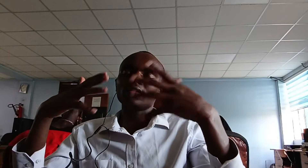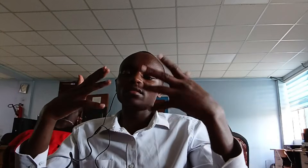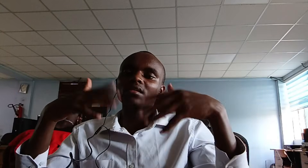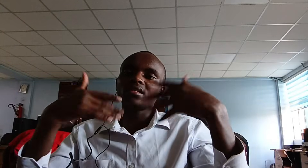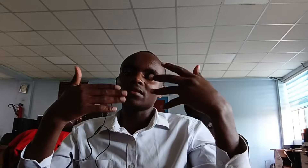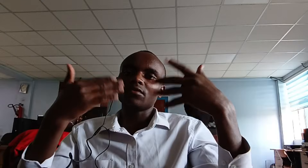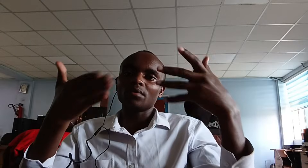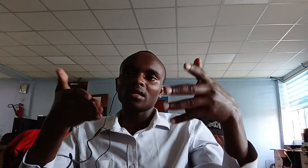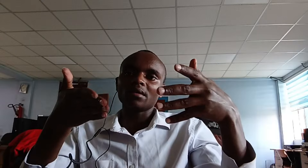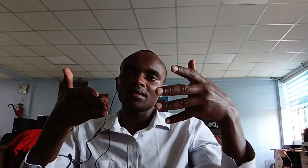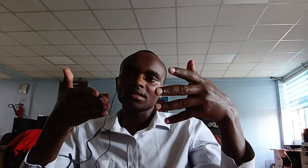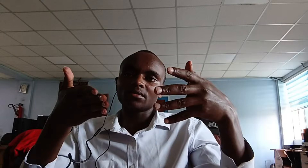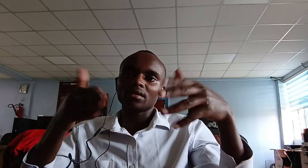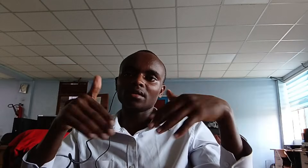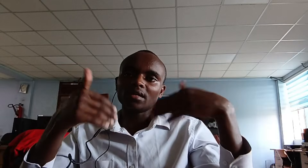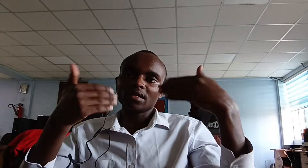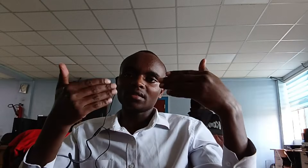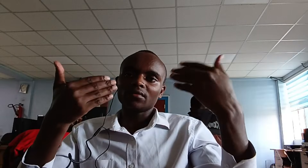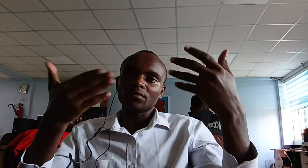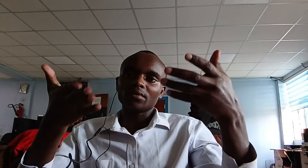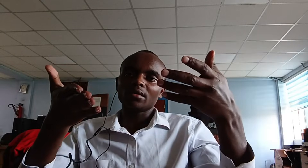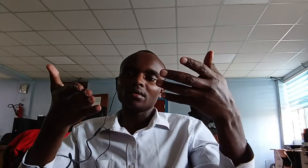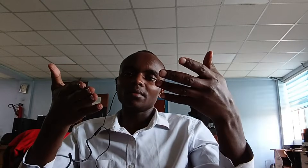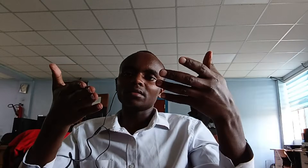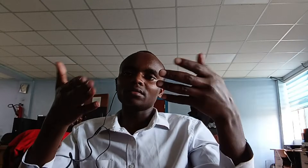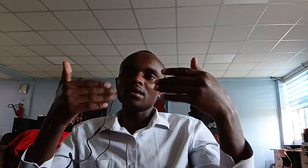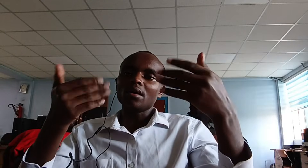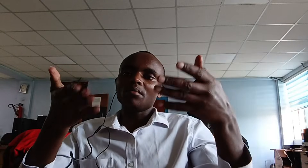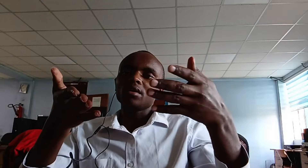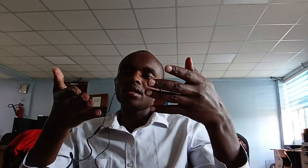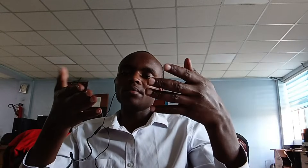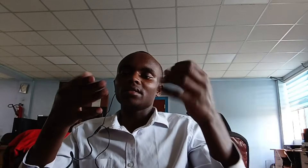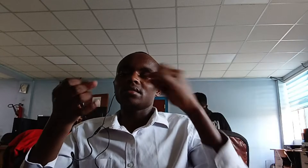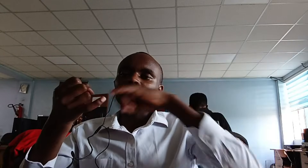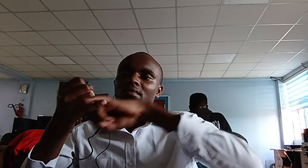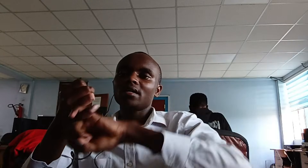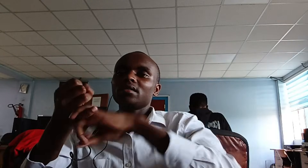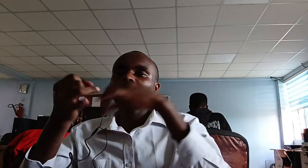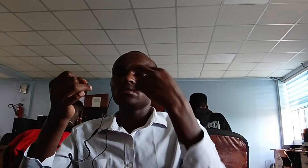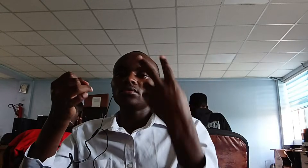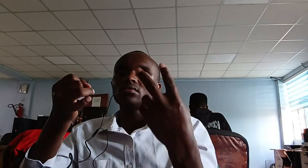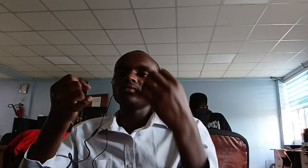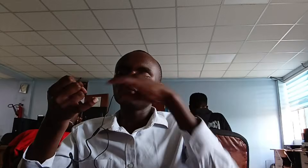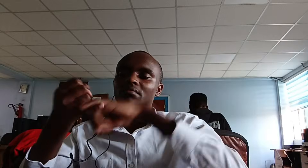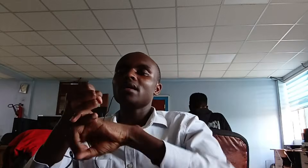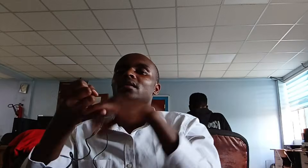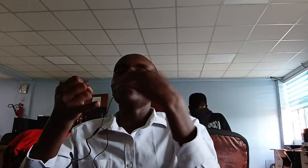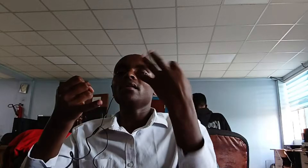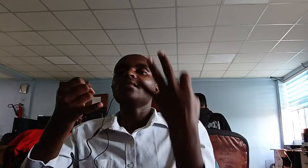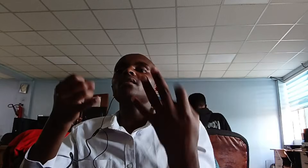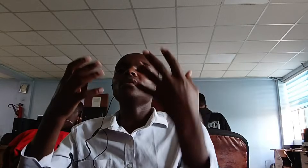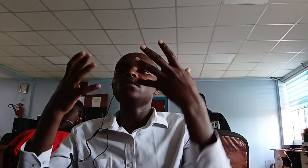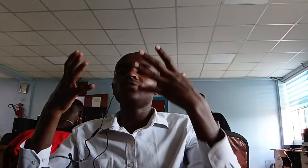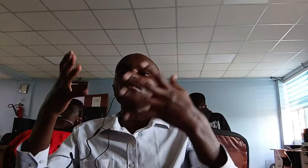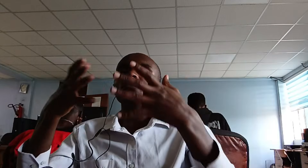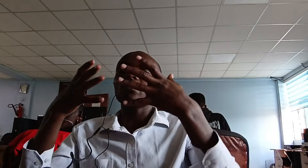still the sign for polygamous. Sorry, sign for polygamous. Polygamous. Marry two, marry three. If you know the